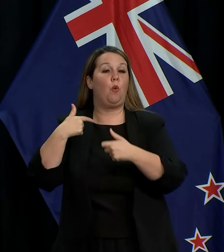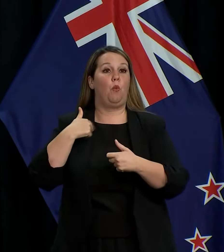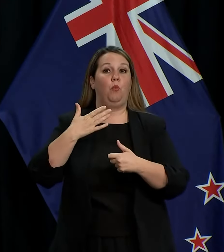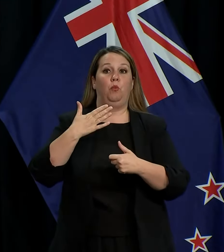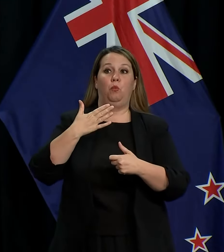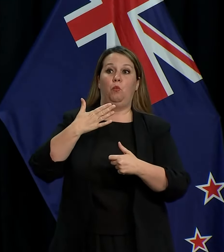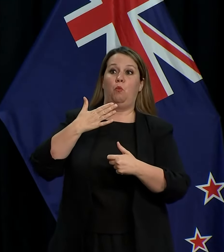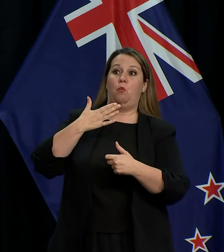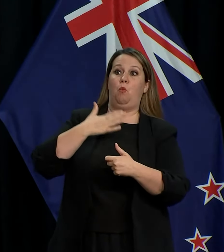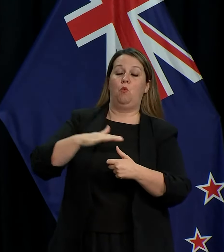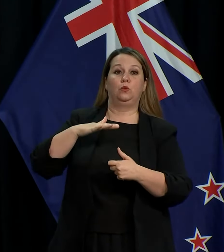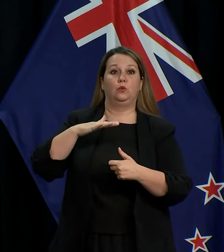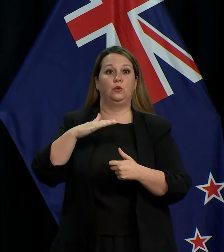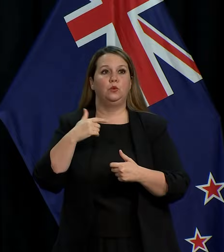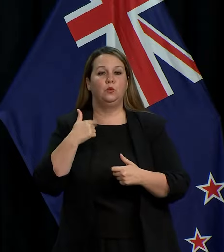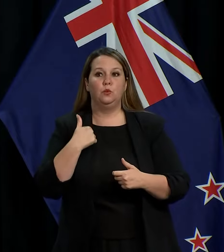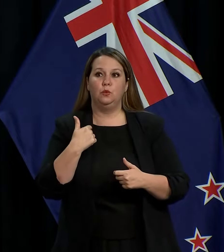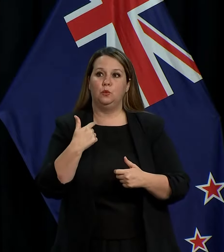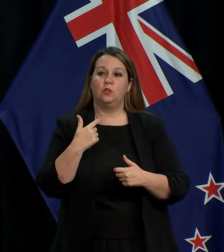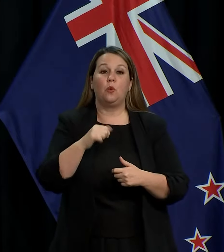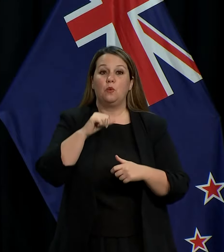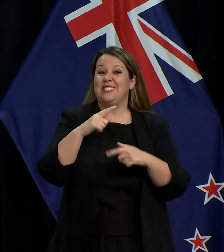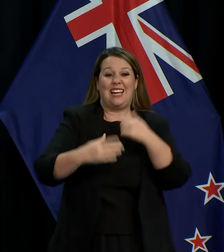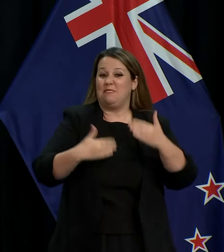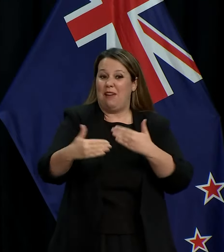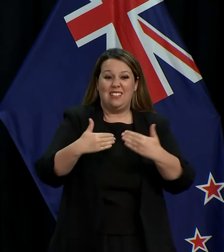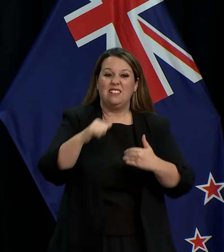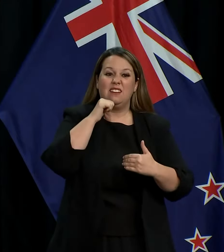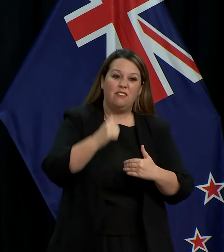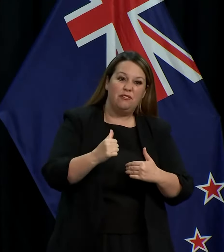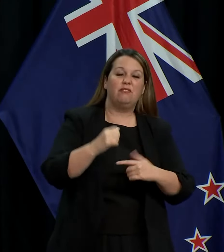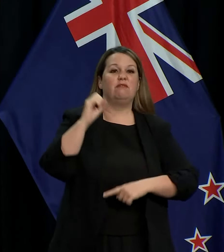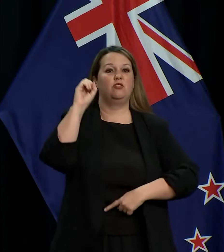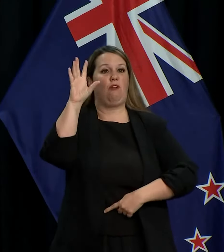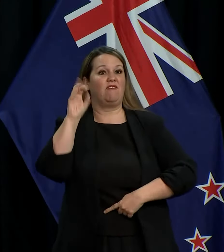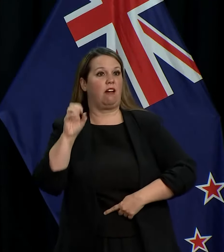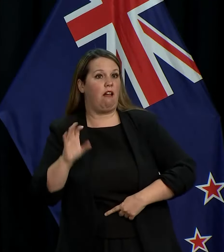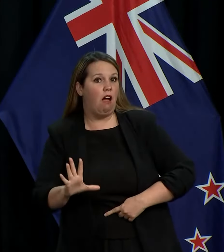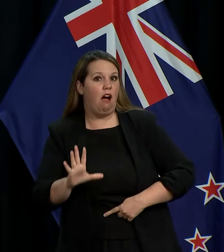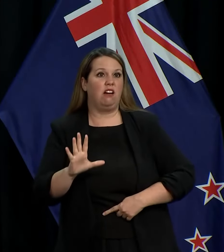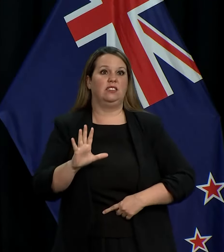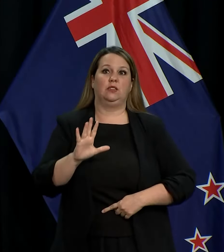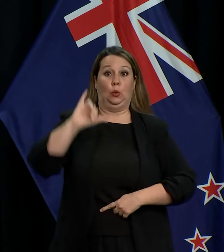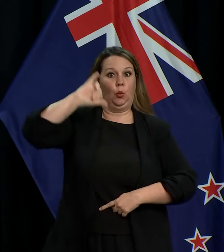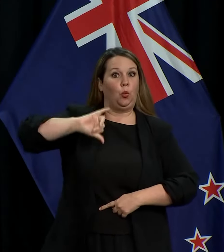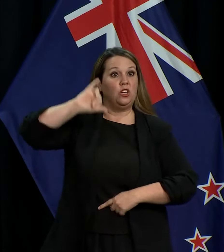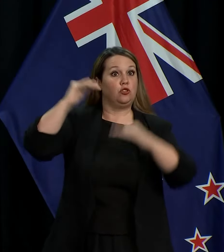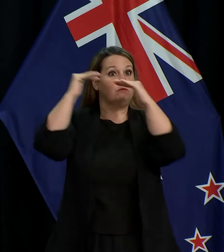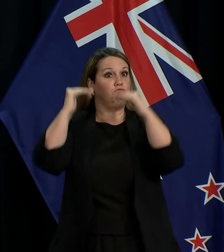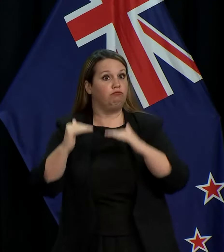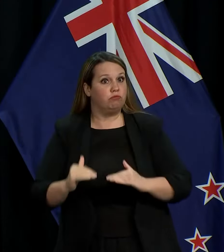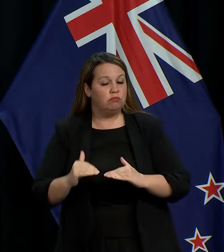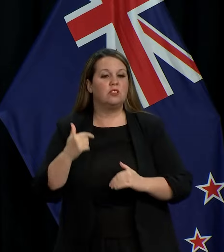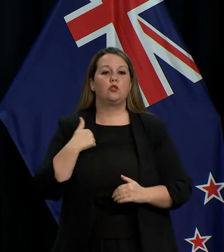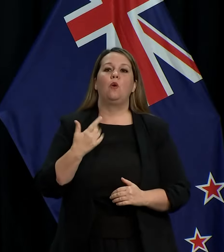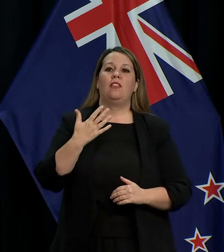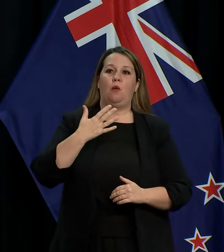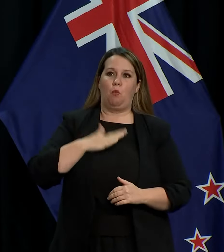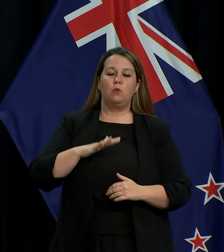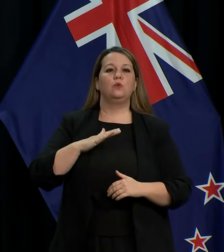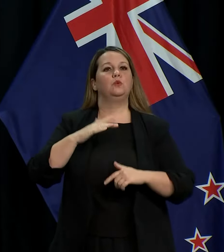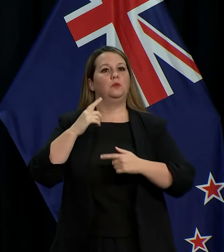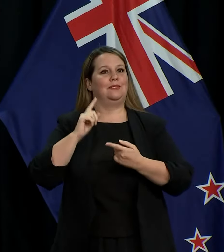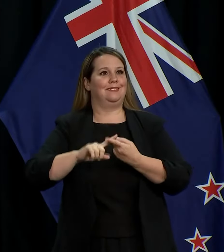that you have at the time, they can maintain social distancing and try and ensure they don't have a lot of congestion. So that might impact the amount of